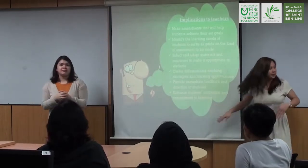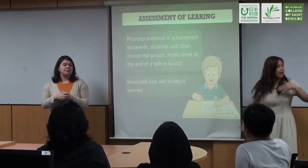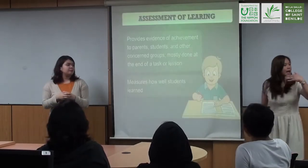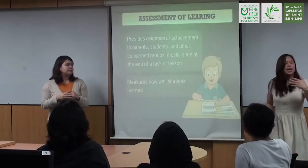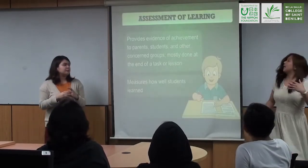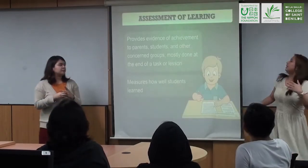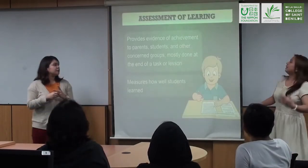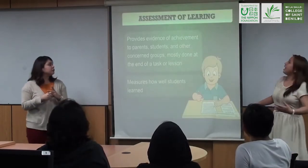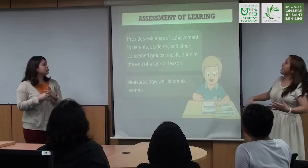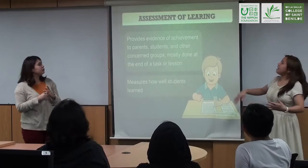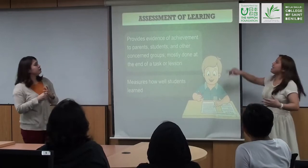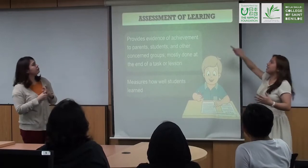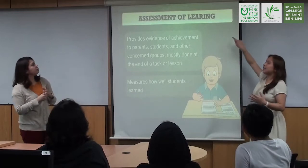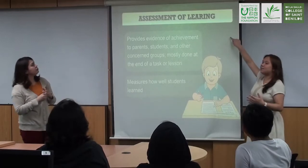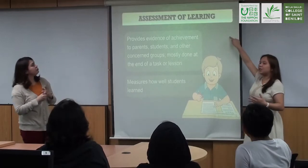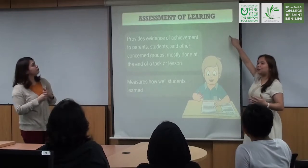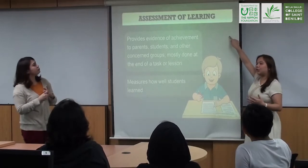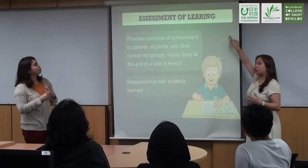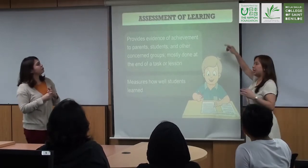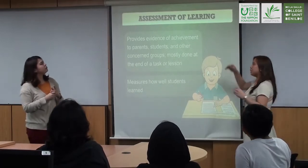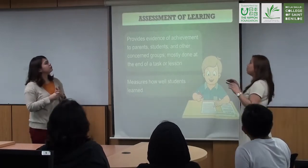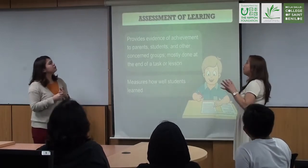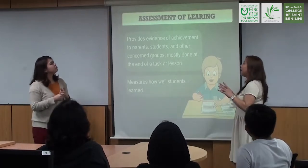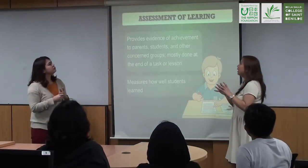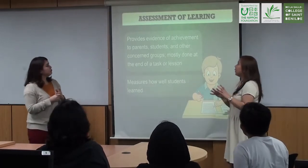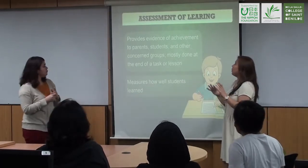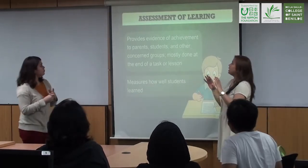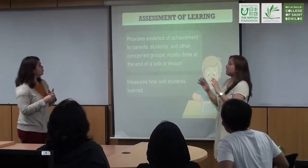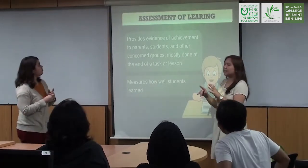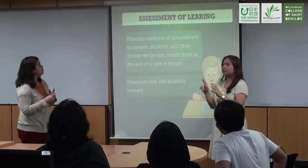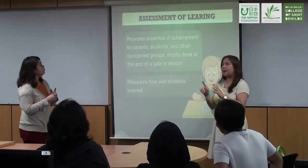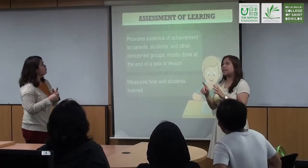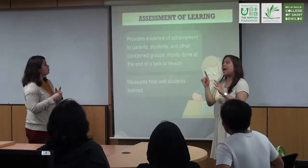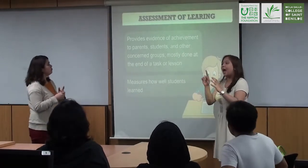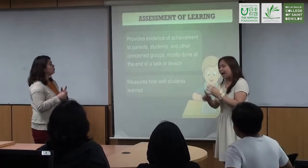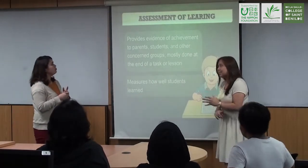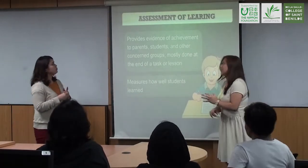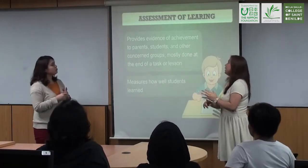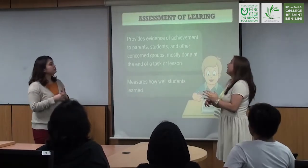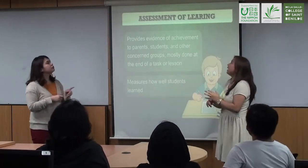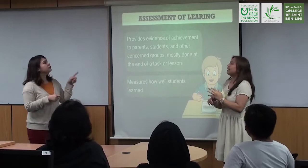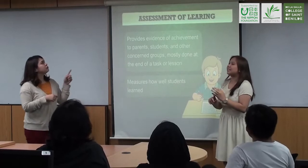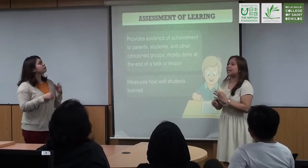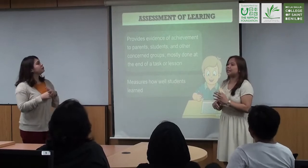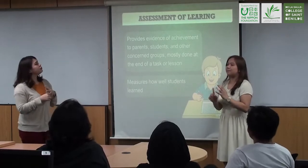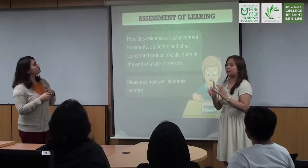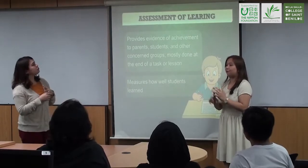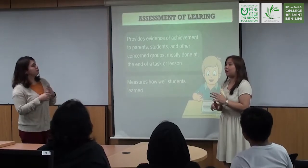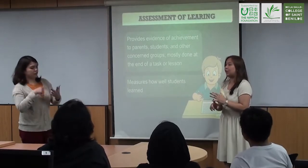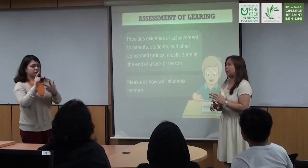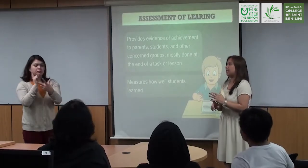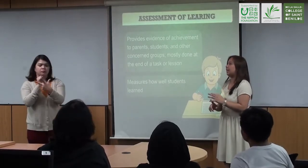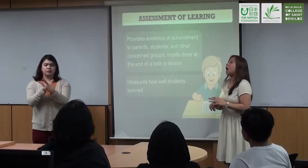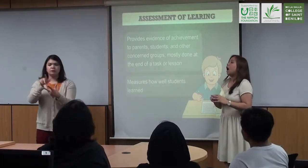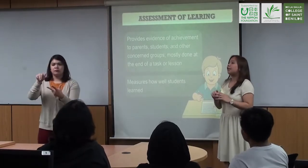Right? Then, assessment of learning. So a while ago, assessment as learning and